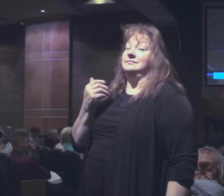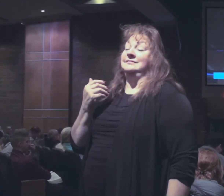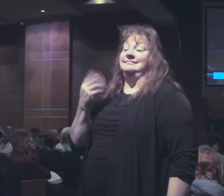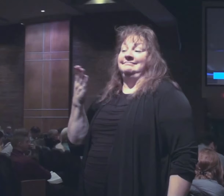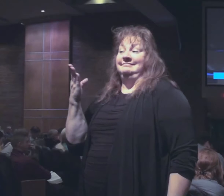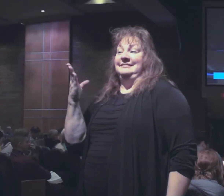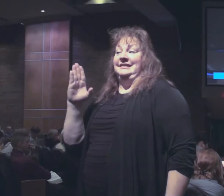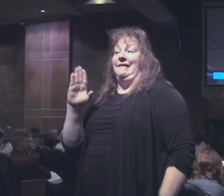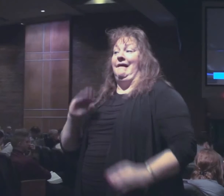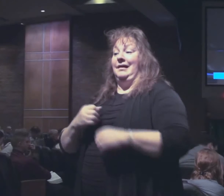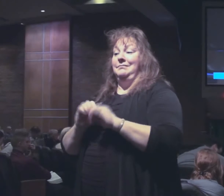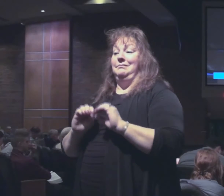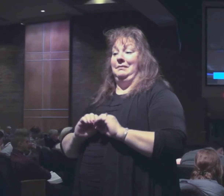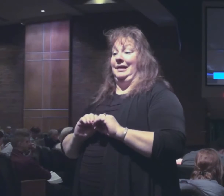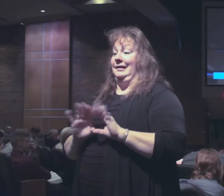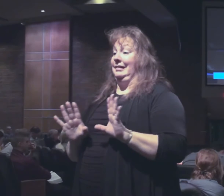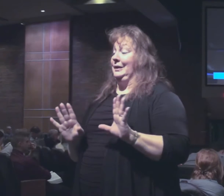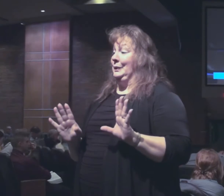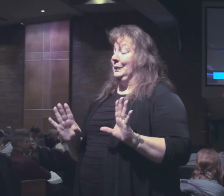God had made clear to them,